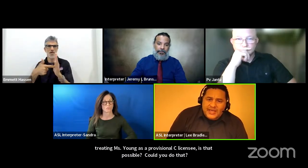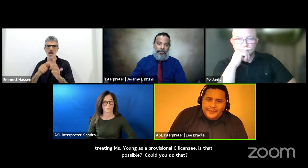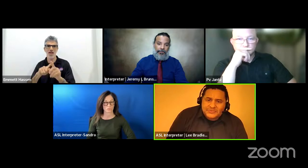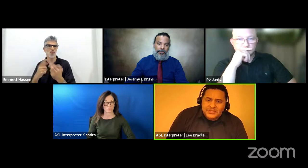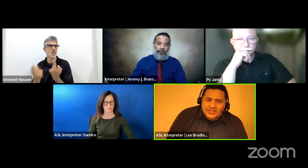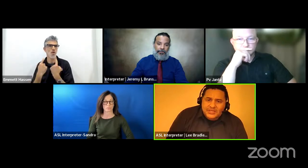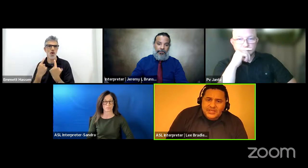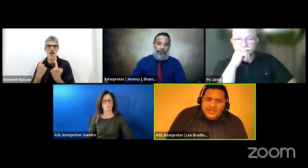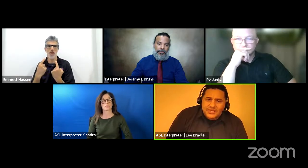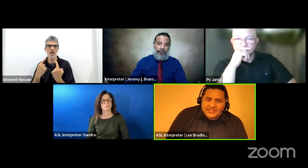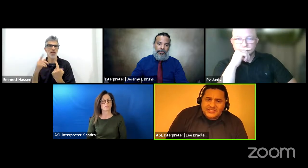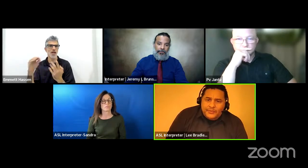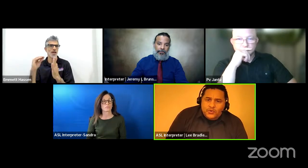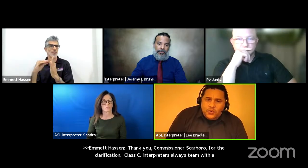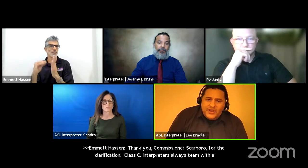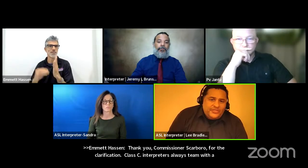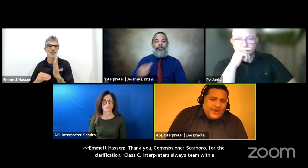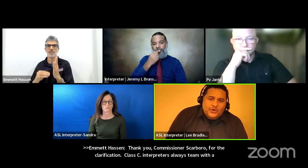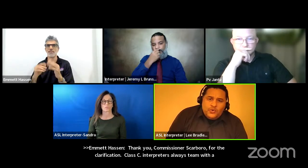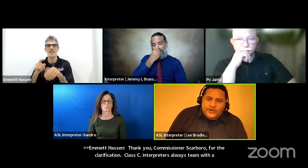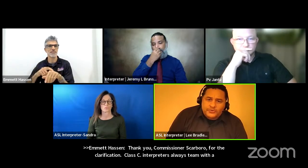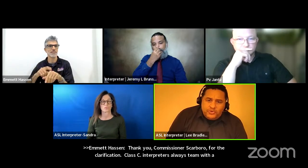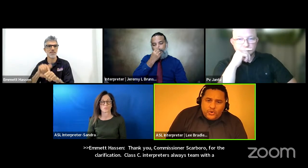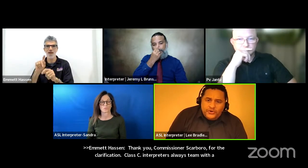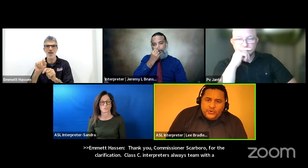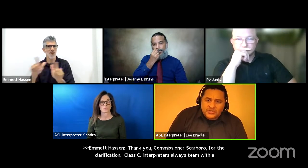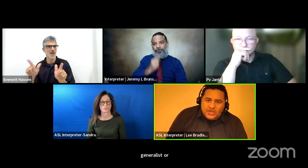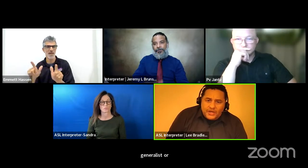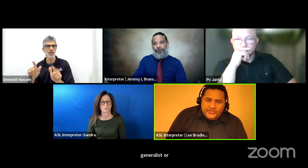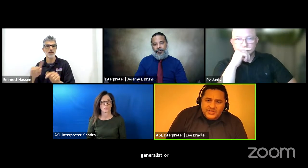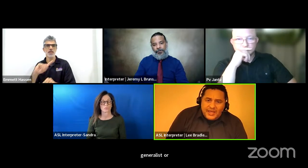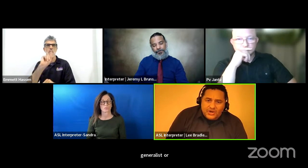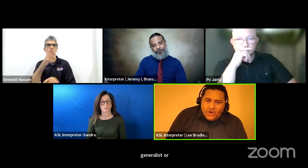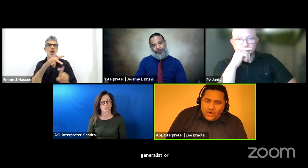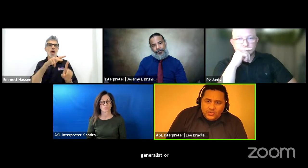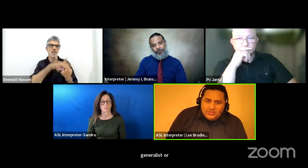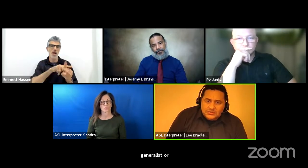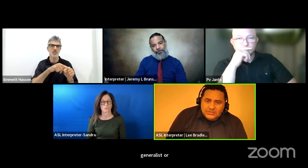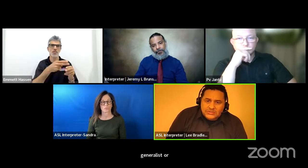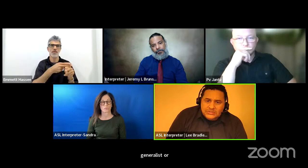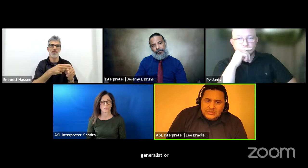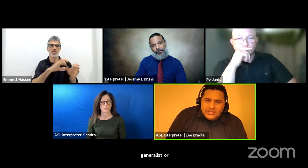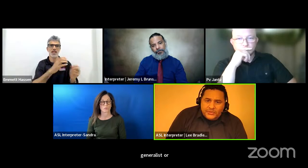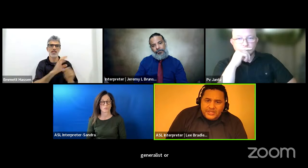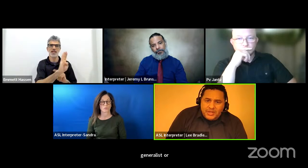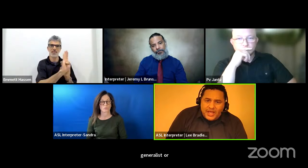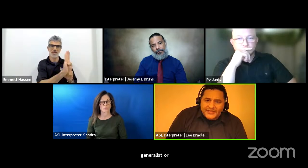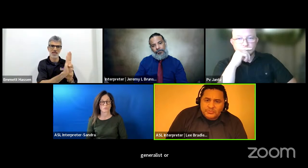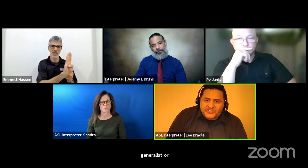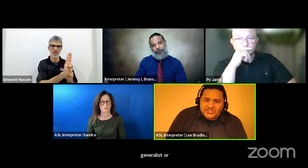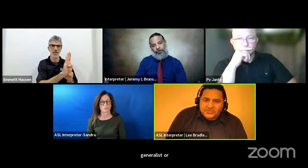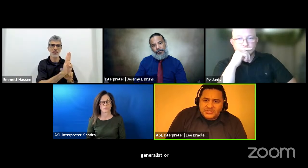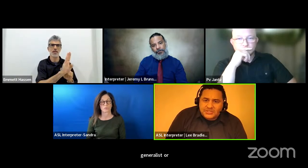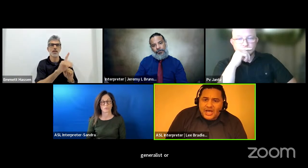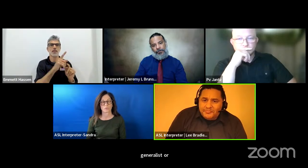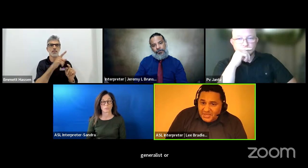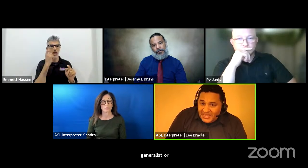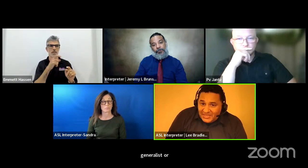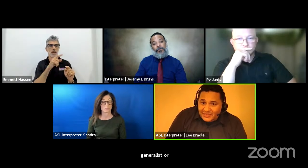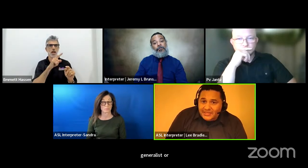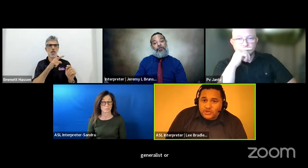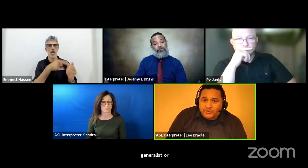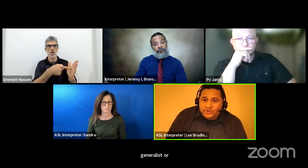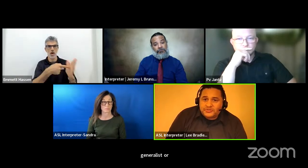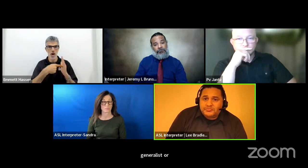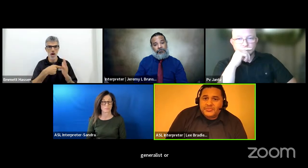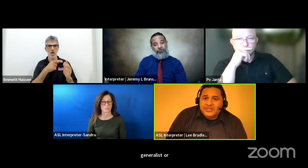all times. It's not they're not required to report or to log their time at all. It only applies to provisional